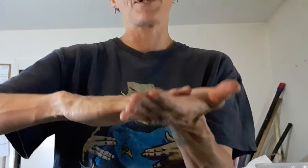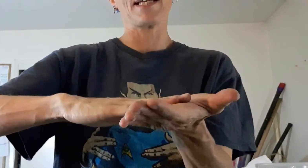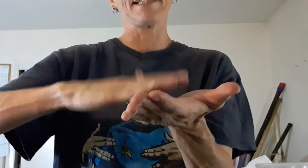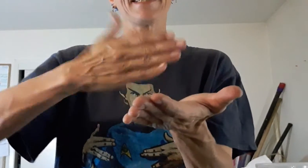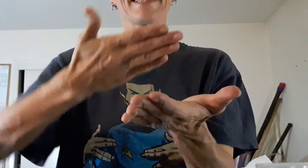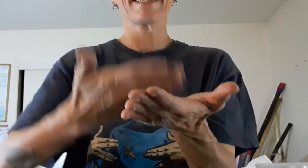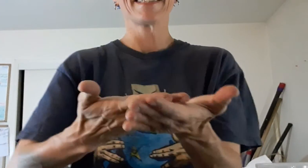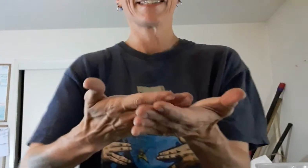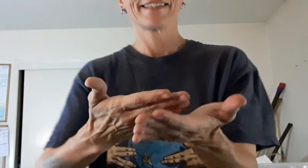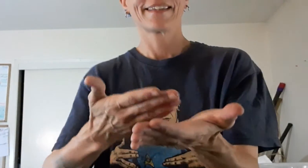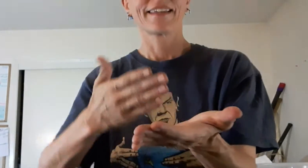cheese.